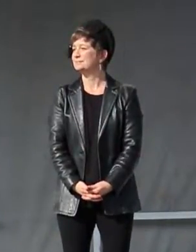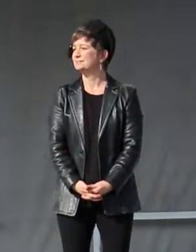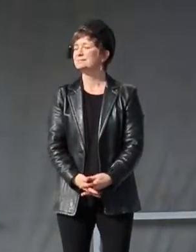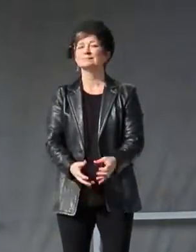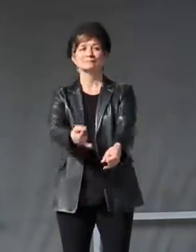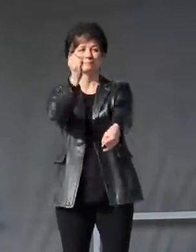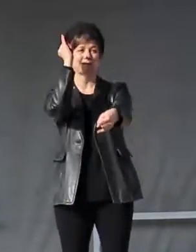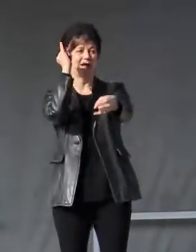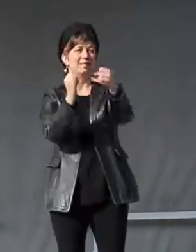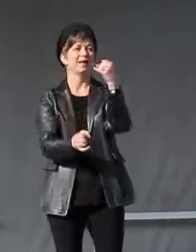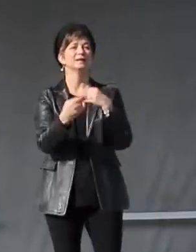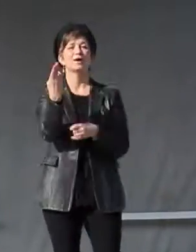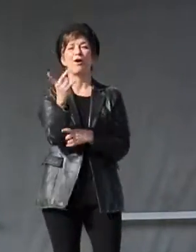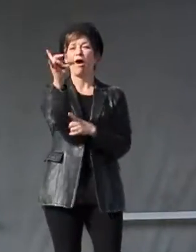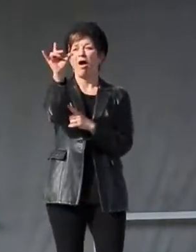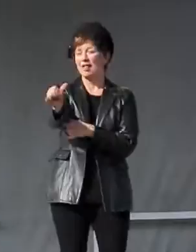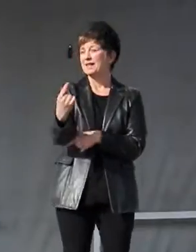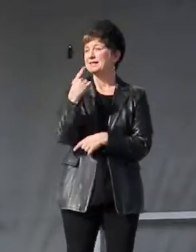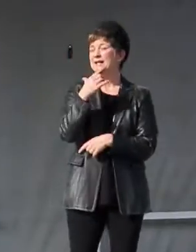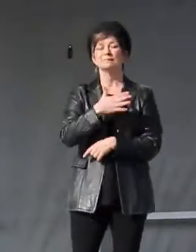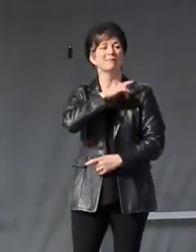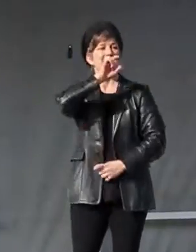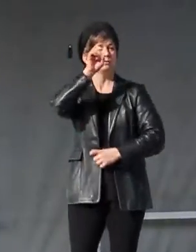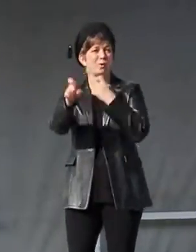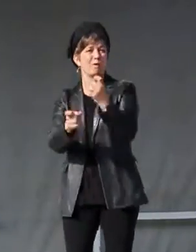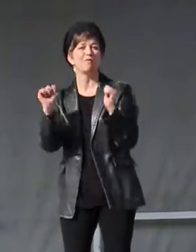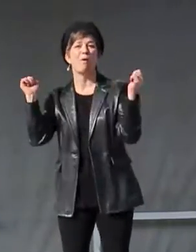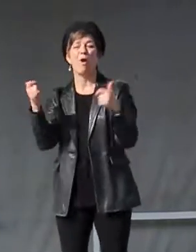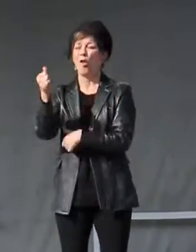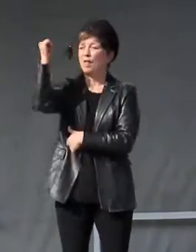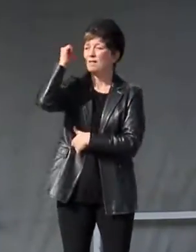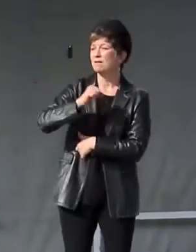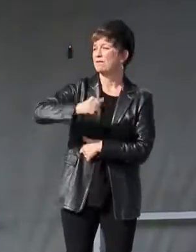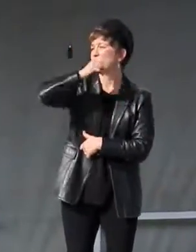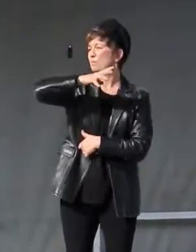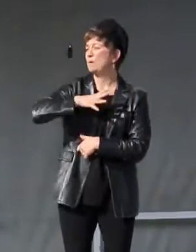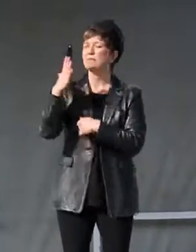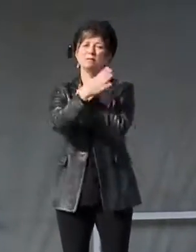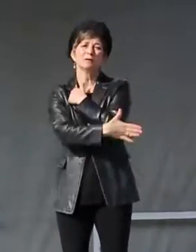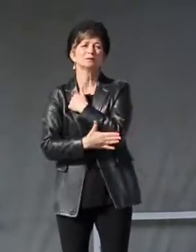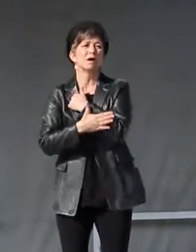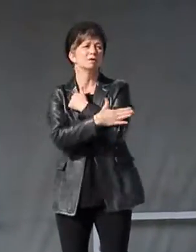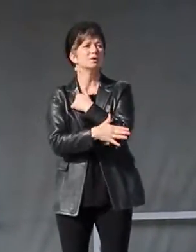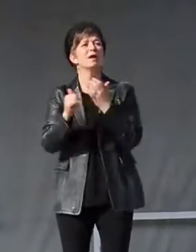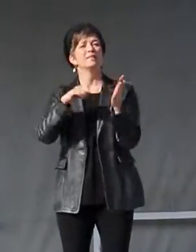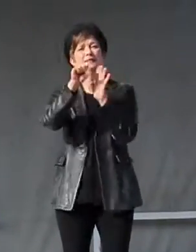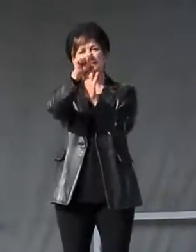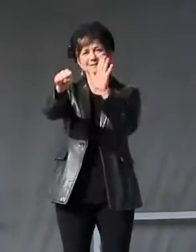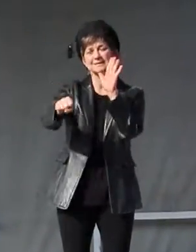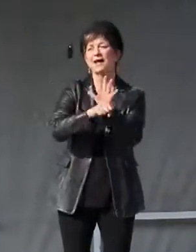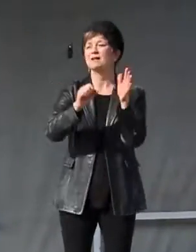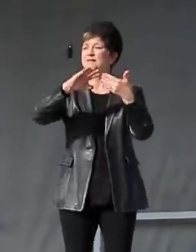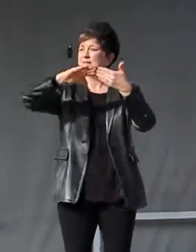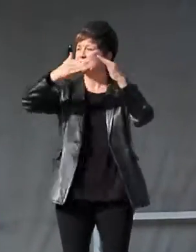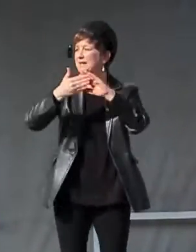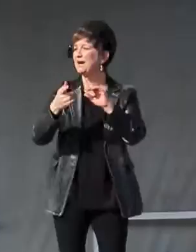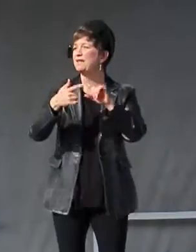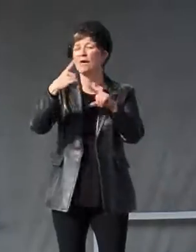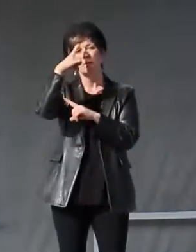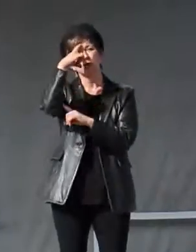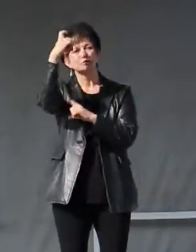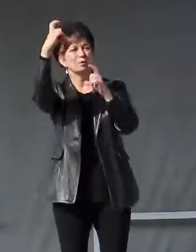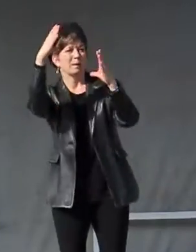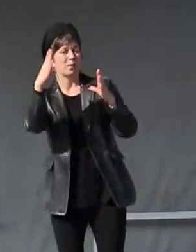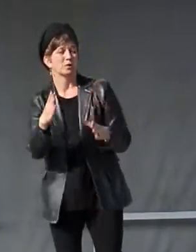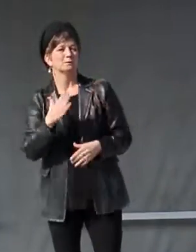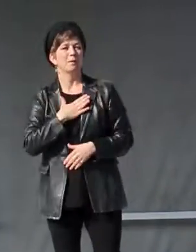And lastly, Holly Kinzer says, my donation is for all the girls and women in this country, this Commonwealth, and this city, from the dreamers